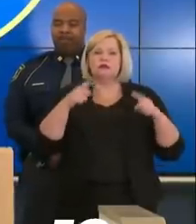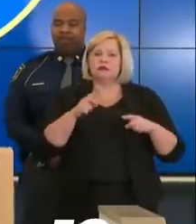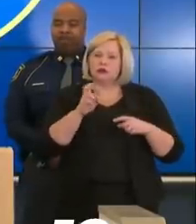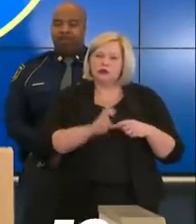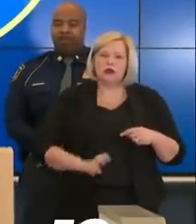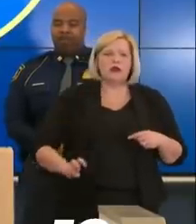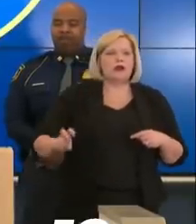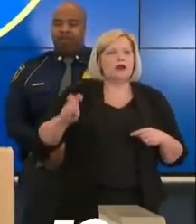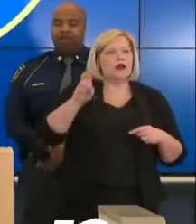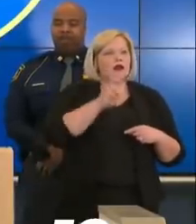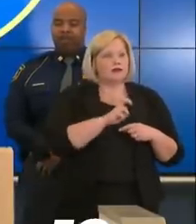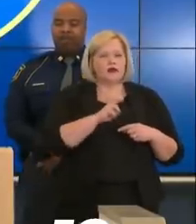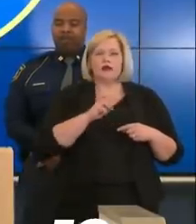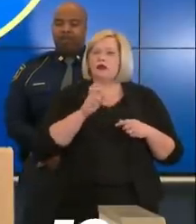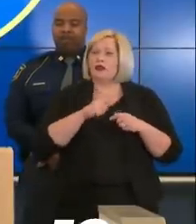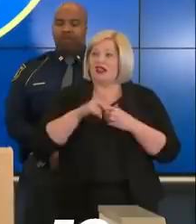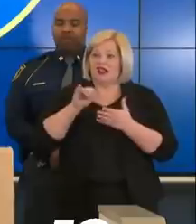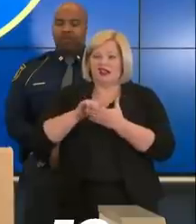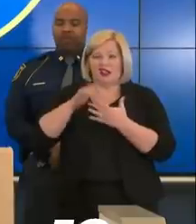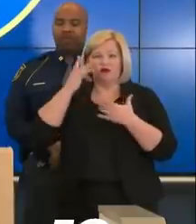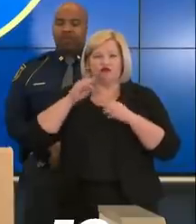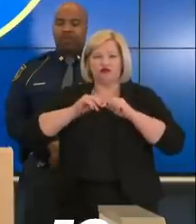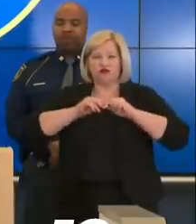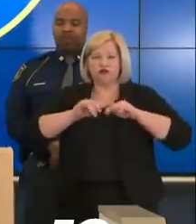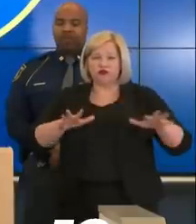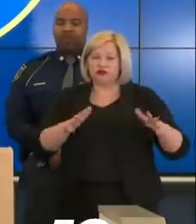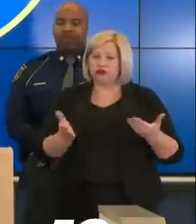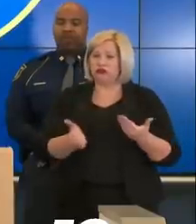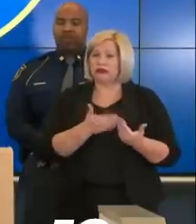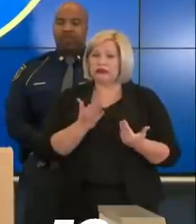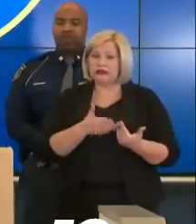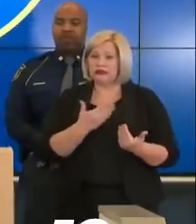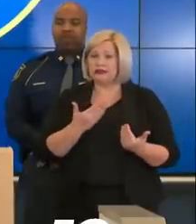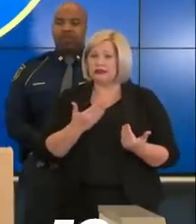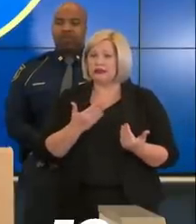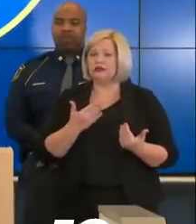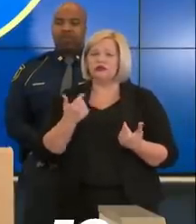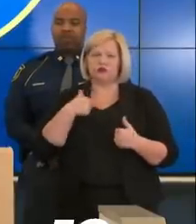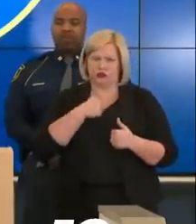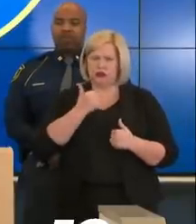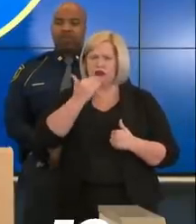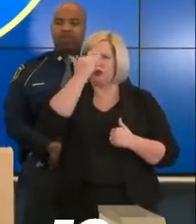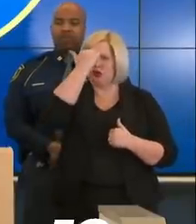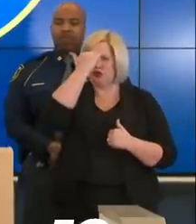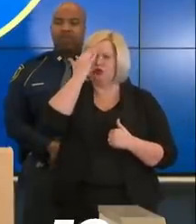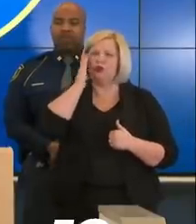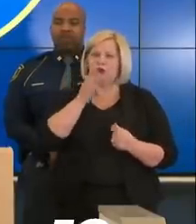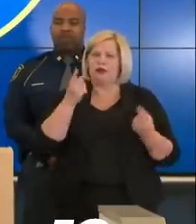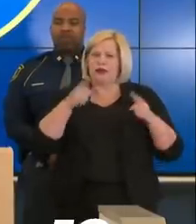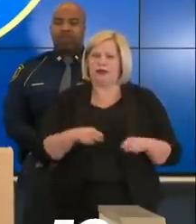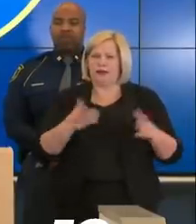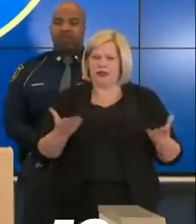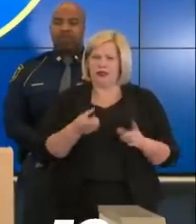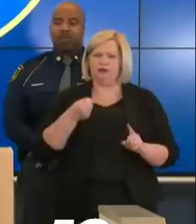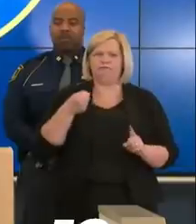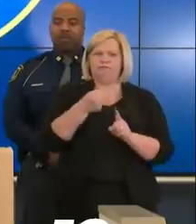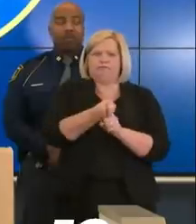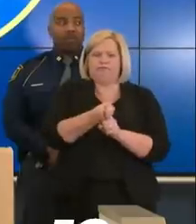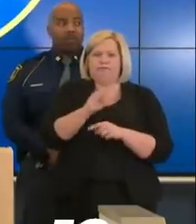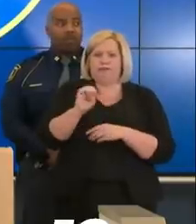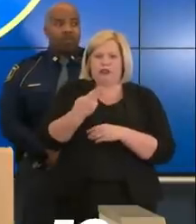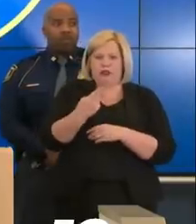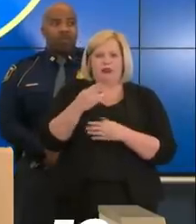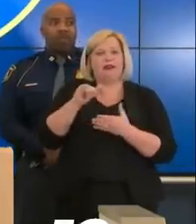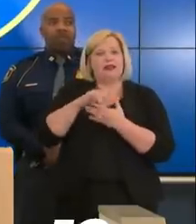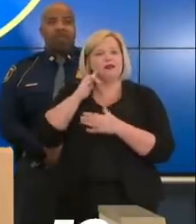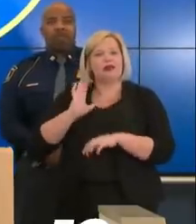happens and the aggressive nature of the spread of this virus, we knew that this day was going to come, and that's why I started